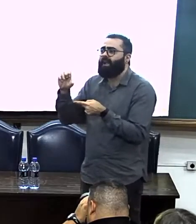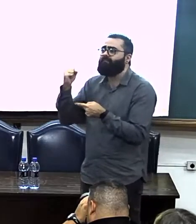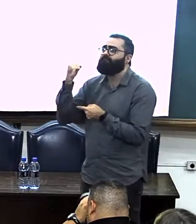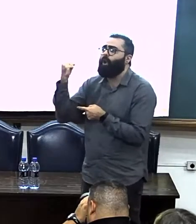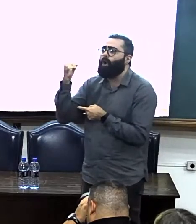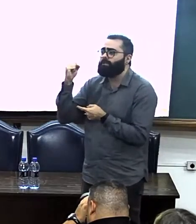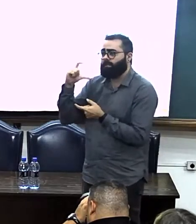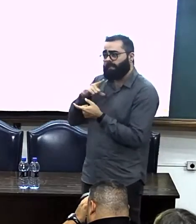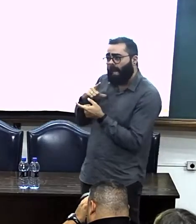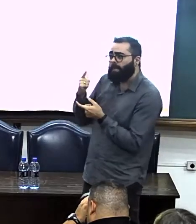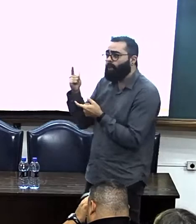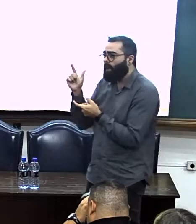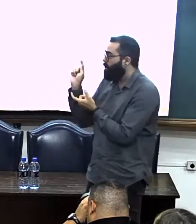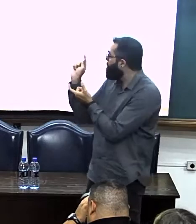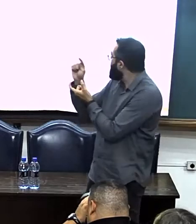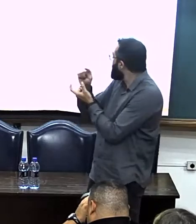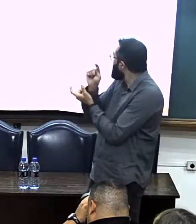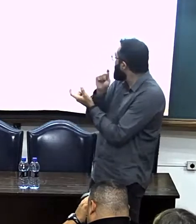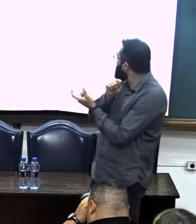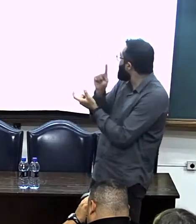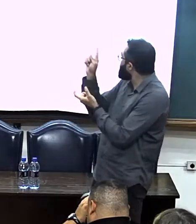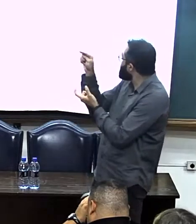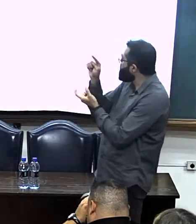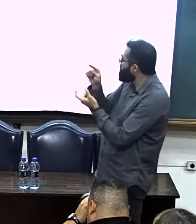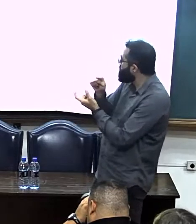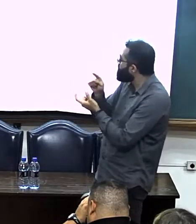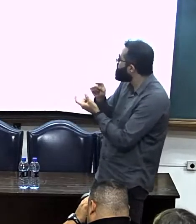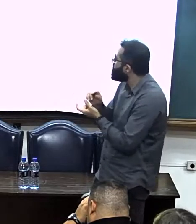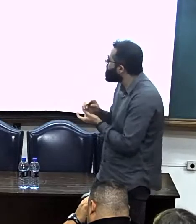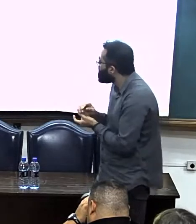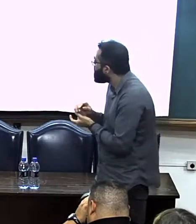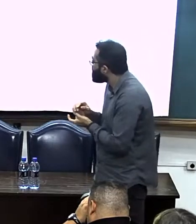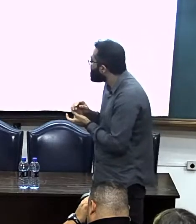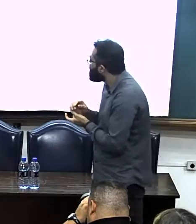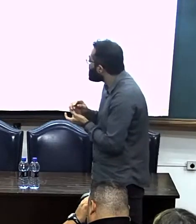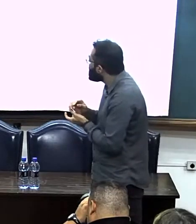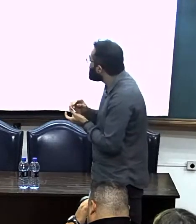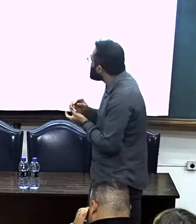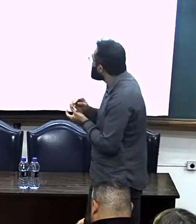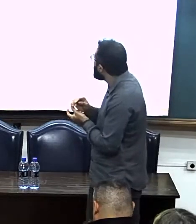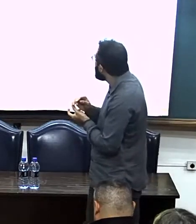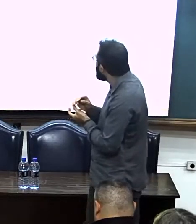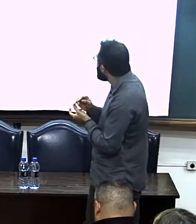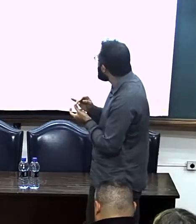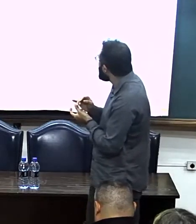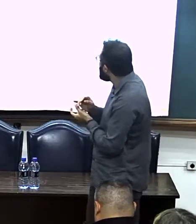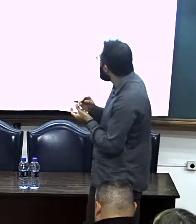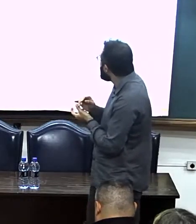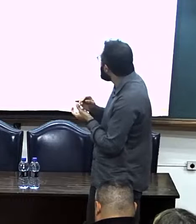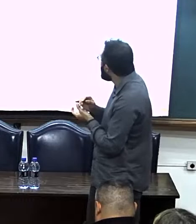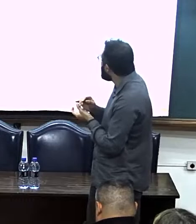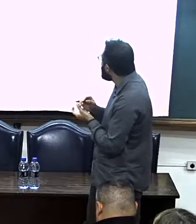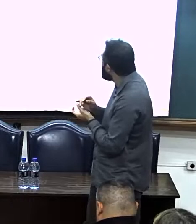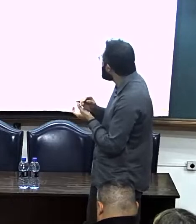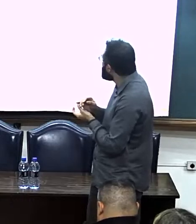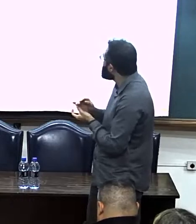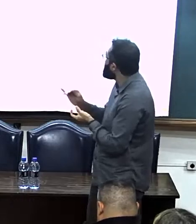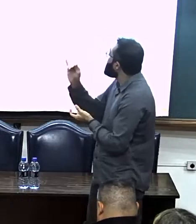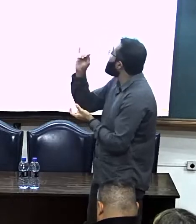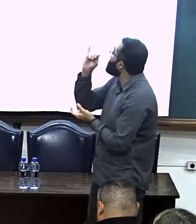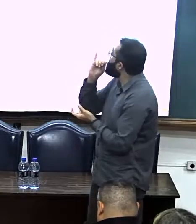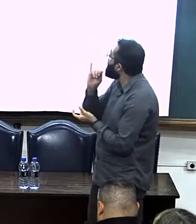so you add up all these X's and you have stress level in the sentence, 3, 2, 4,